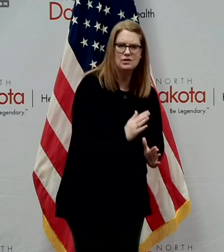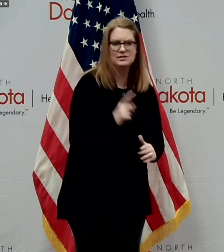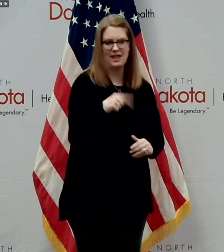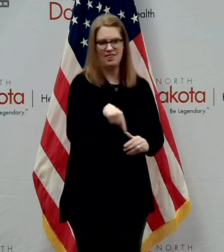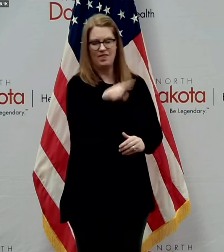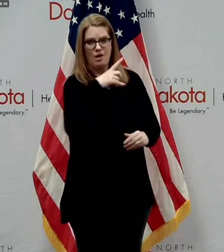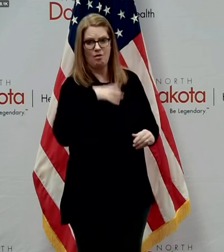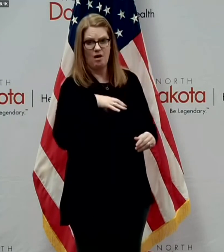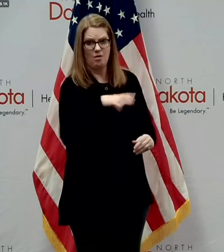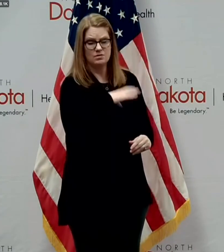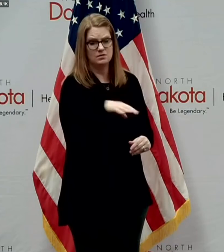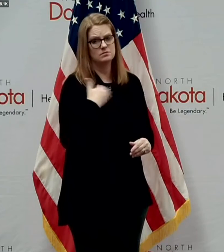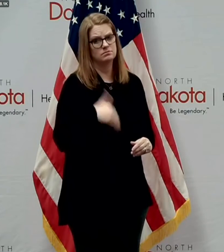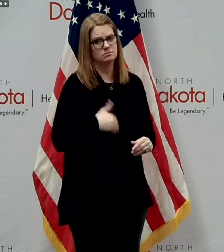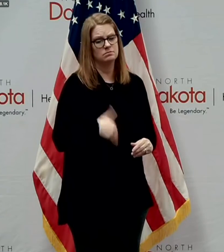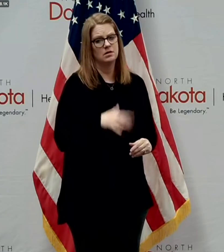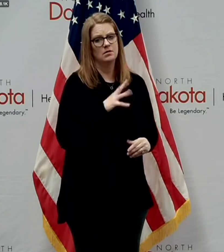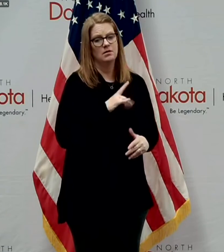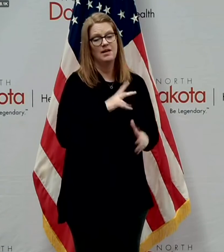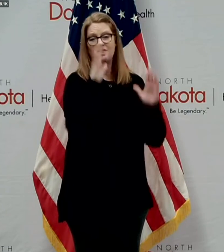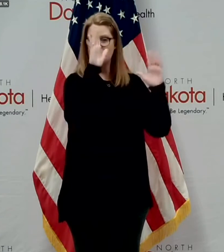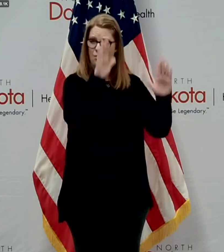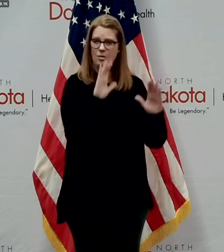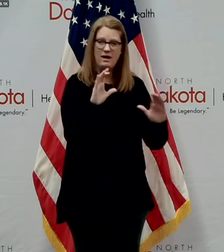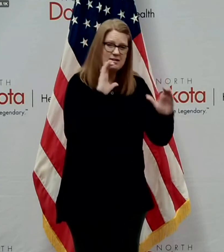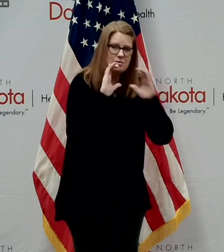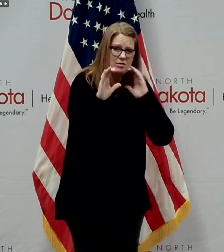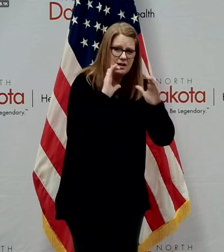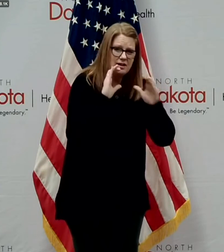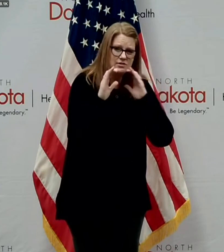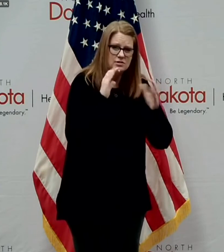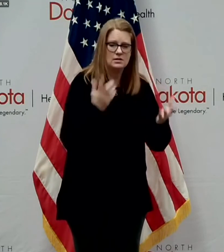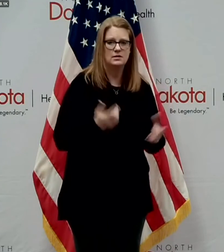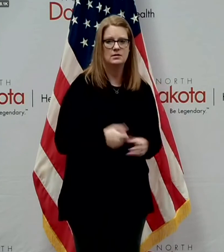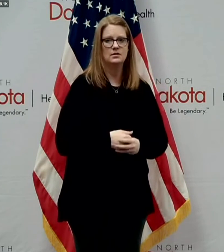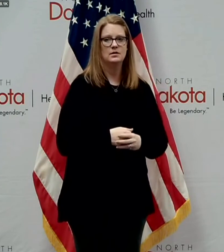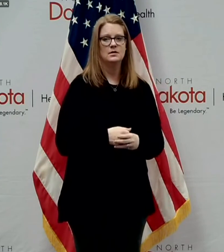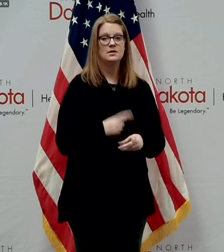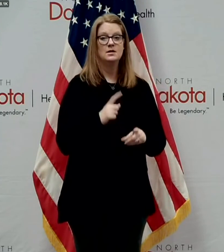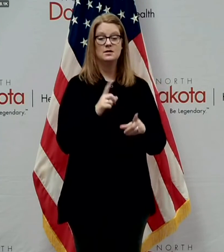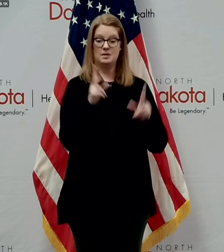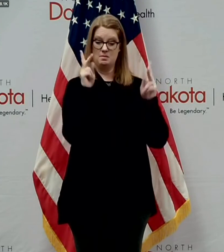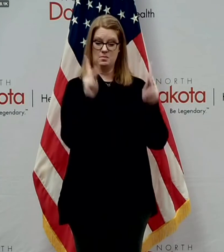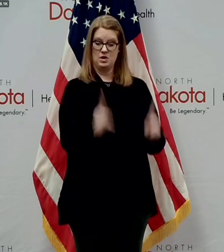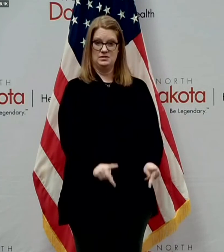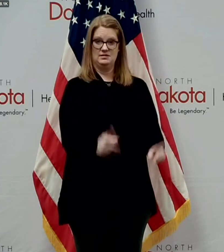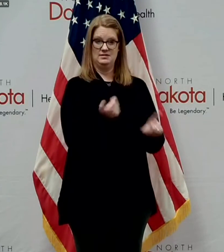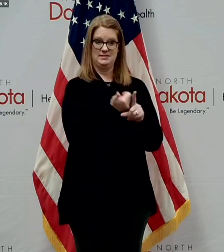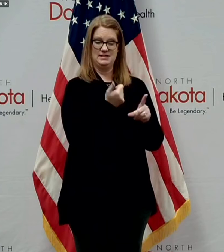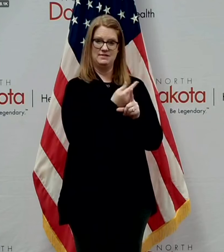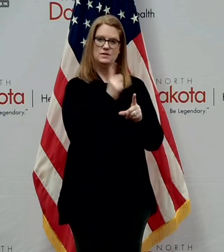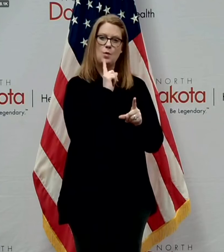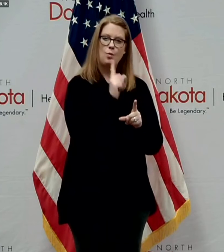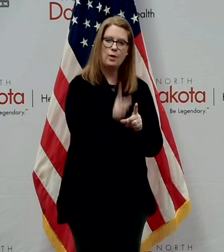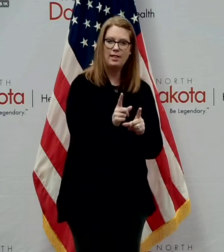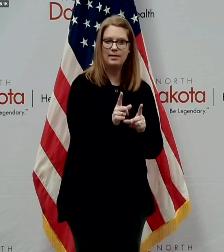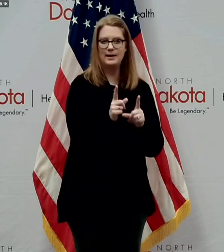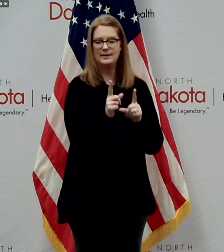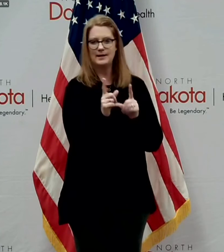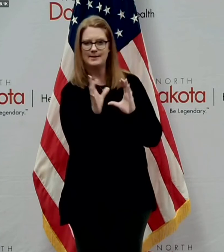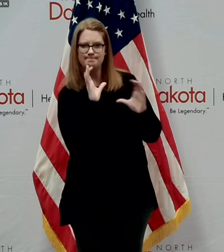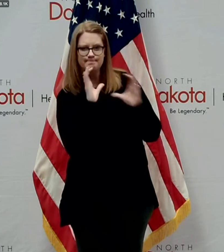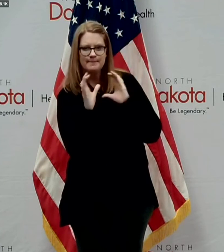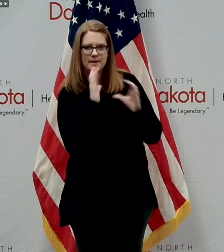councils, and the great communication that's going on. But the person that's at the point of all that communication between the governor's office and the